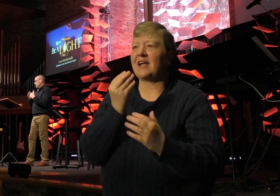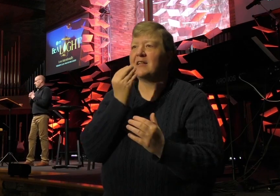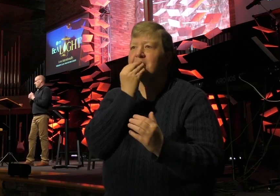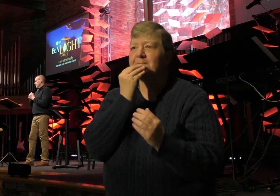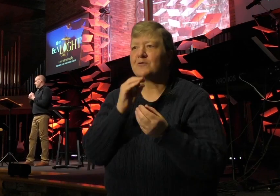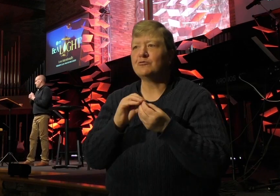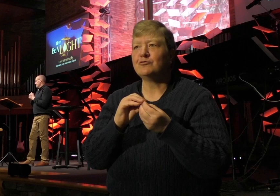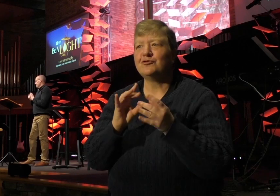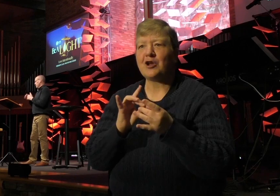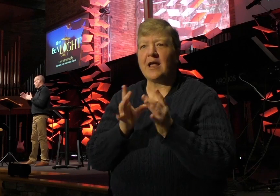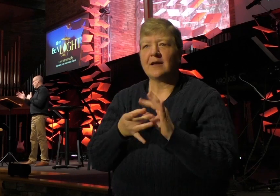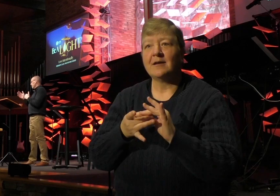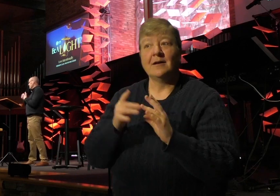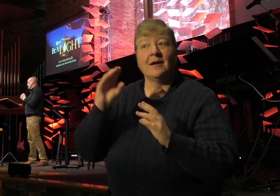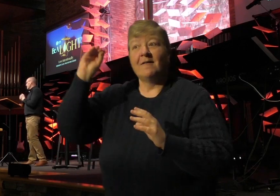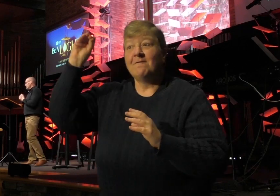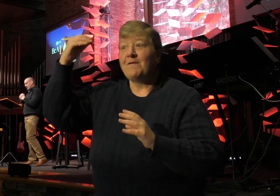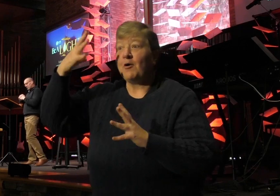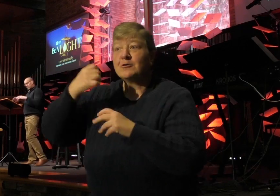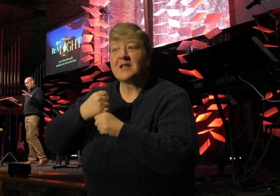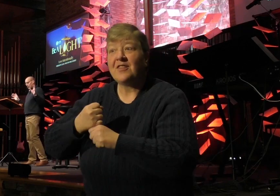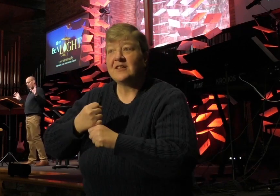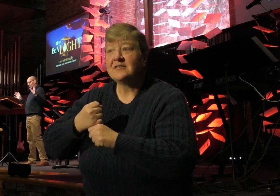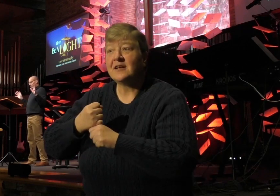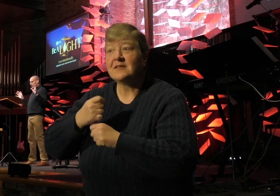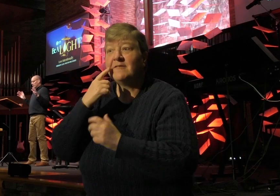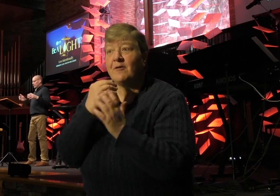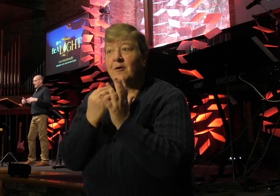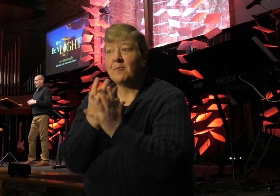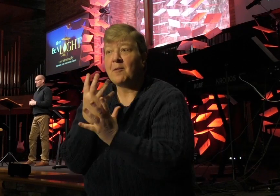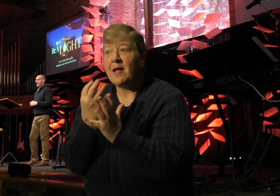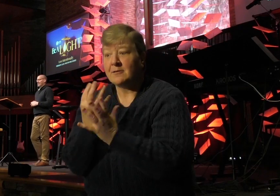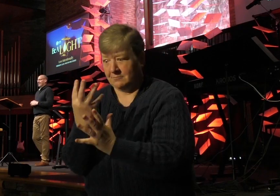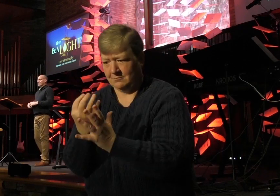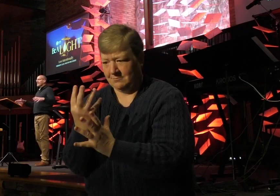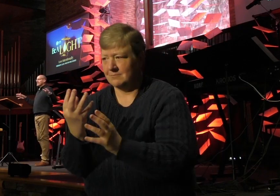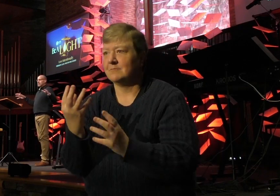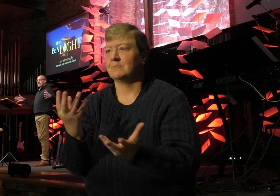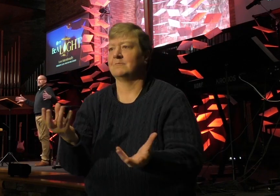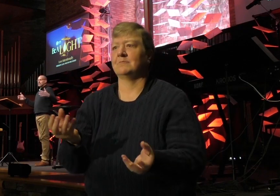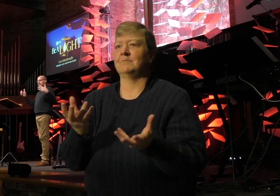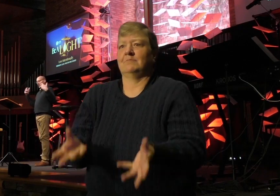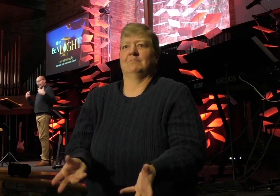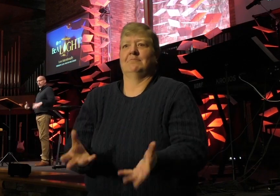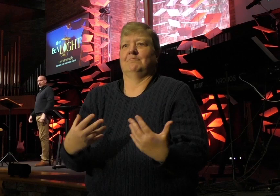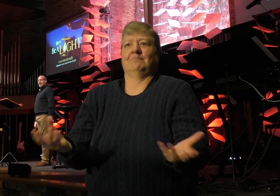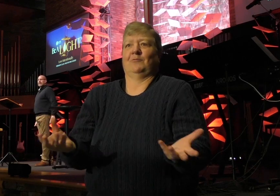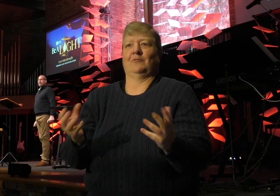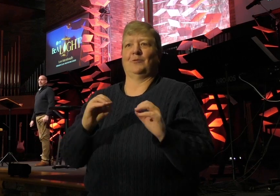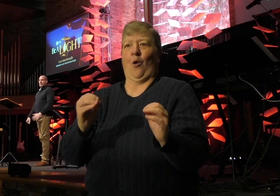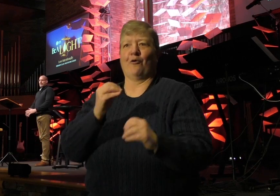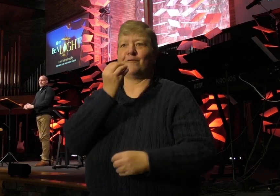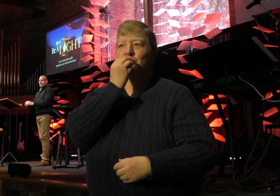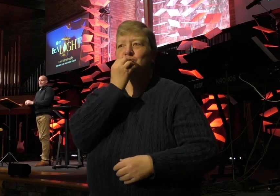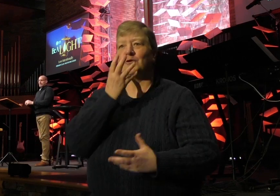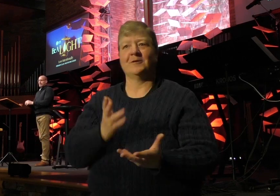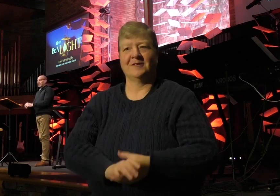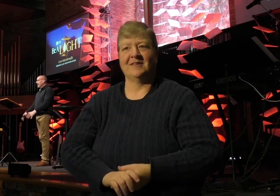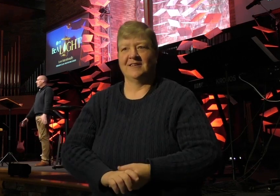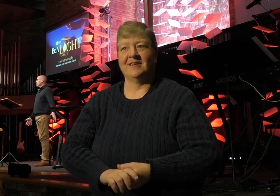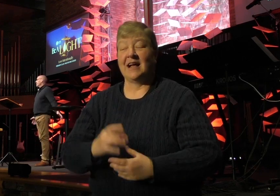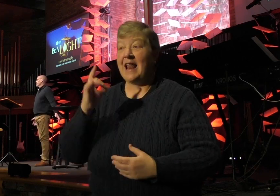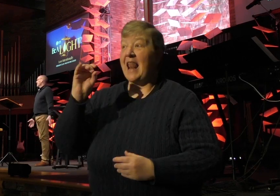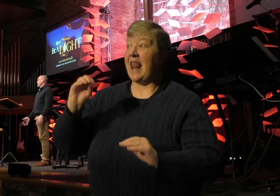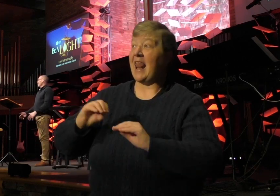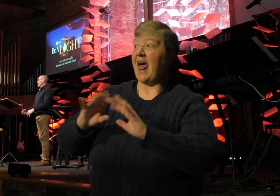no photosynthesis. No photosynthesis, no food. Light is the basis for life